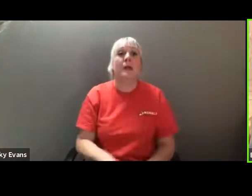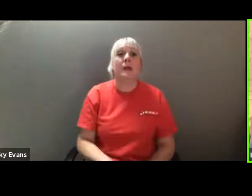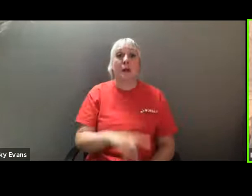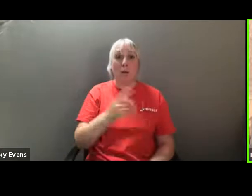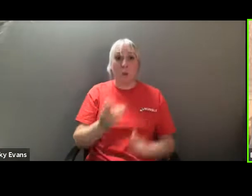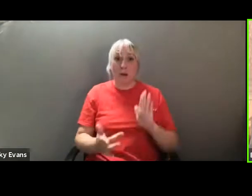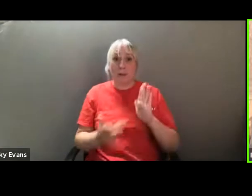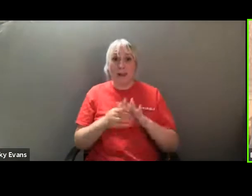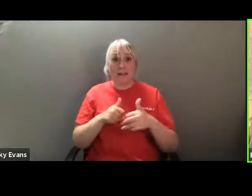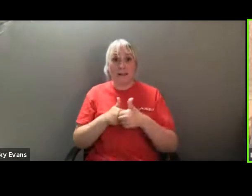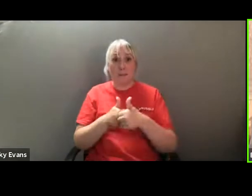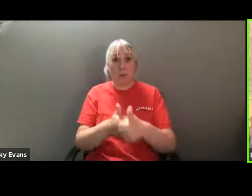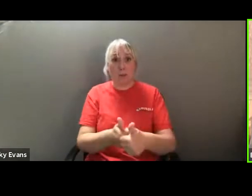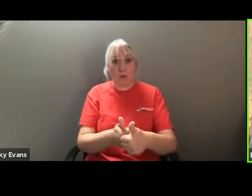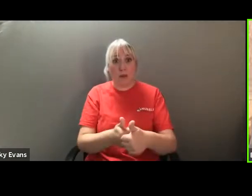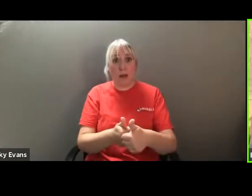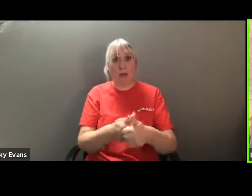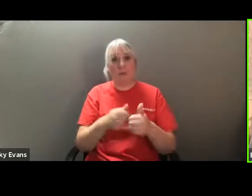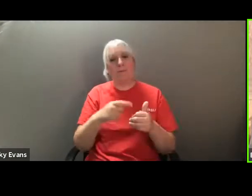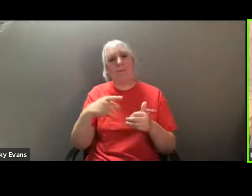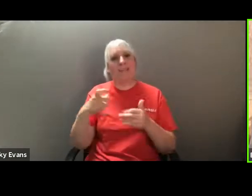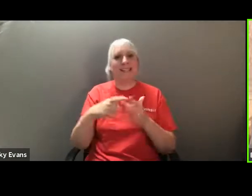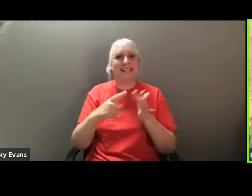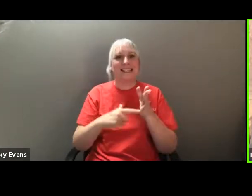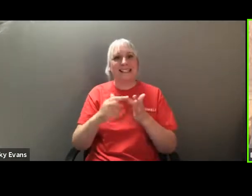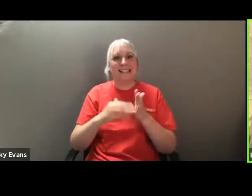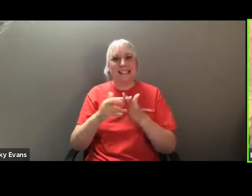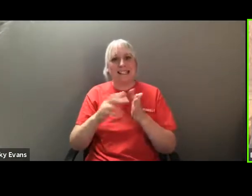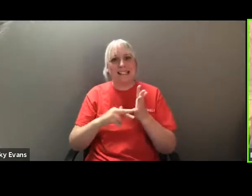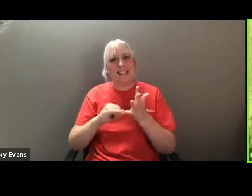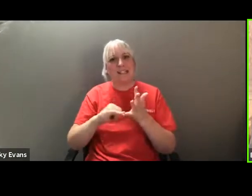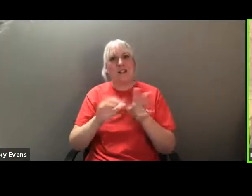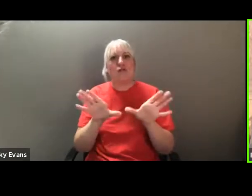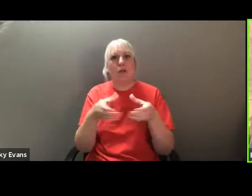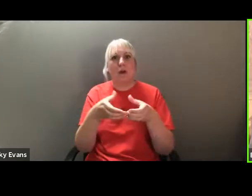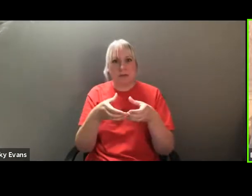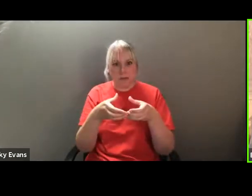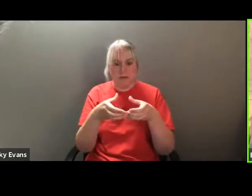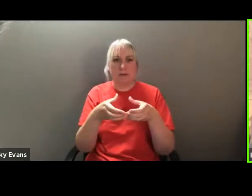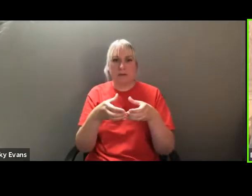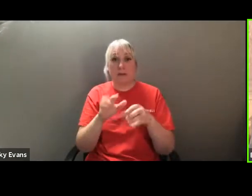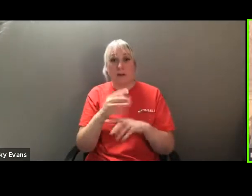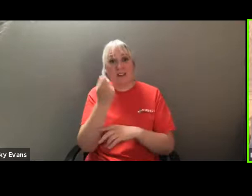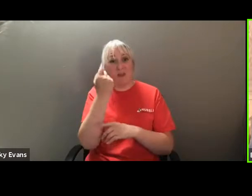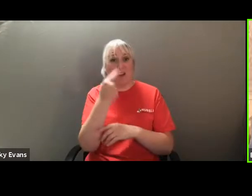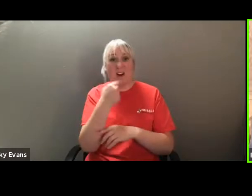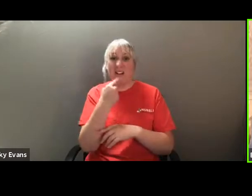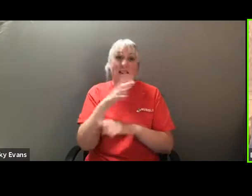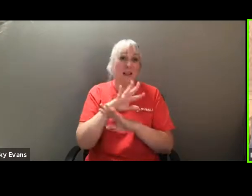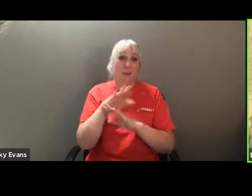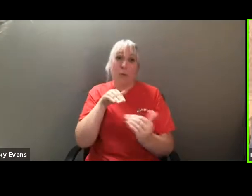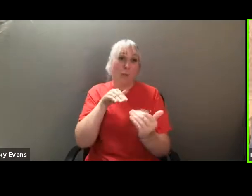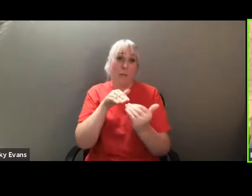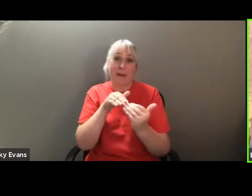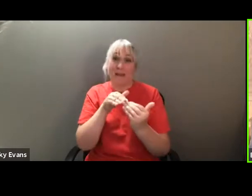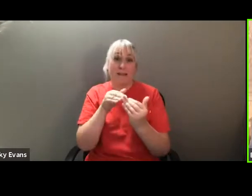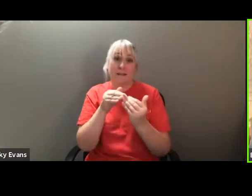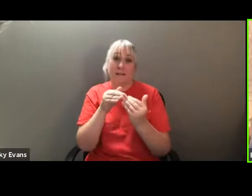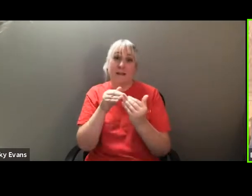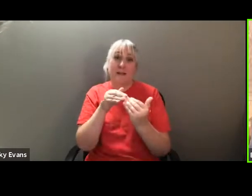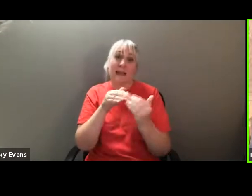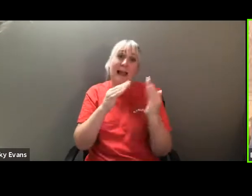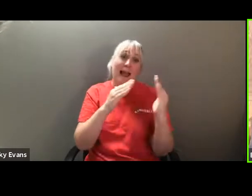UK, Citizens Trust, openly admits that it doesn't provide a solution to meeting housing or disability